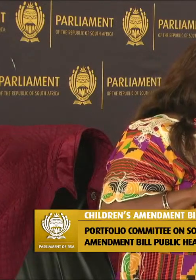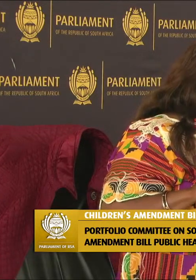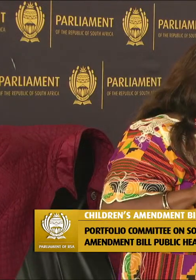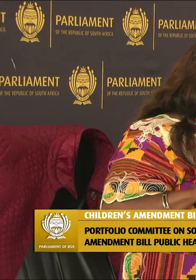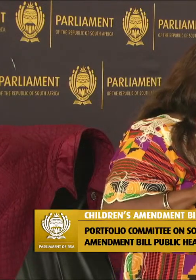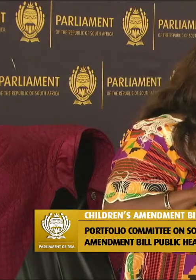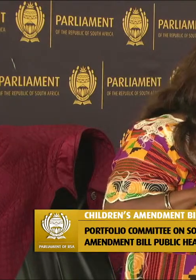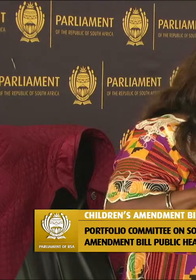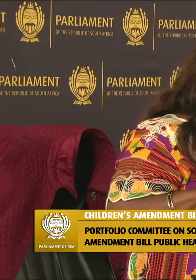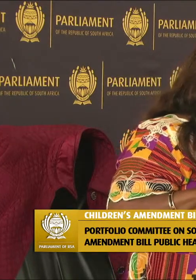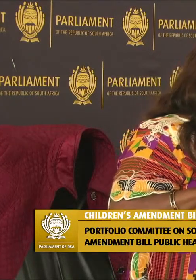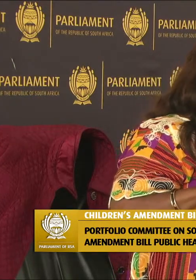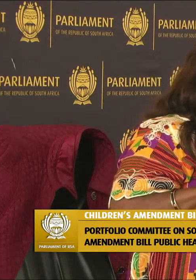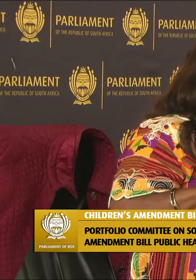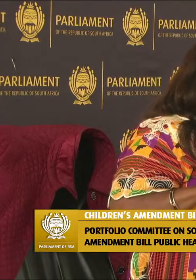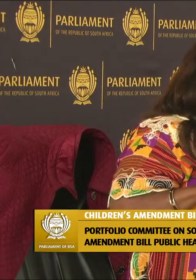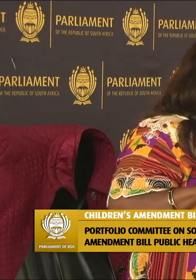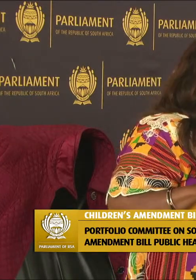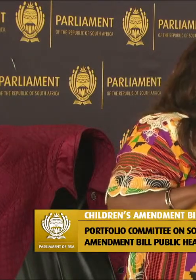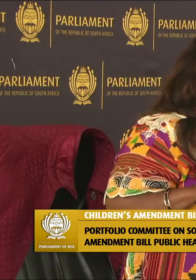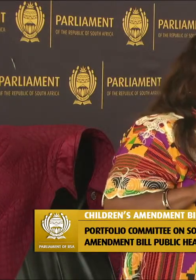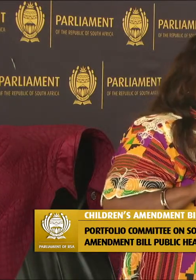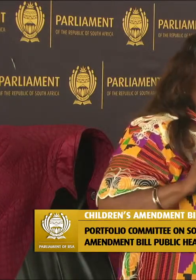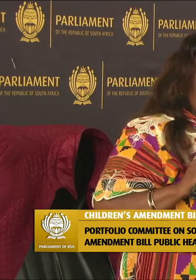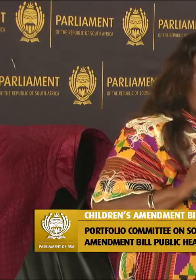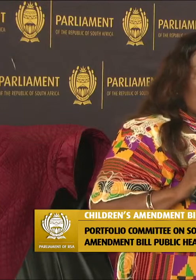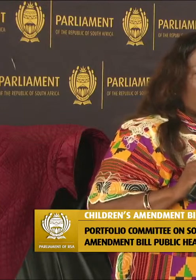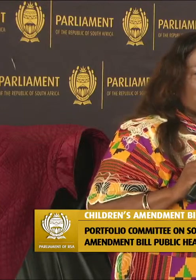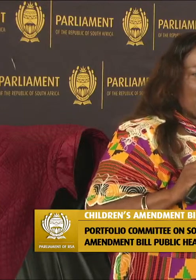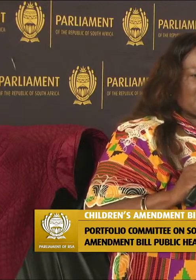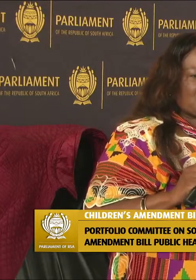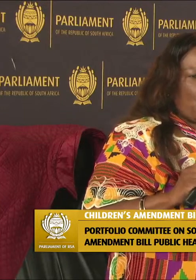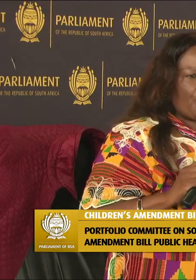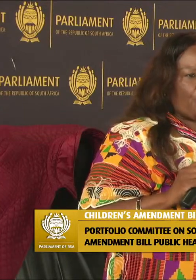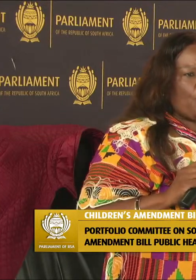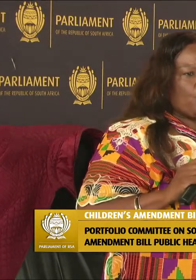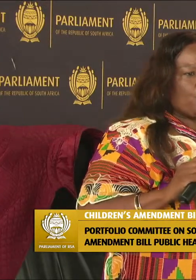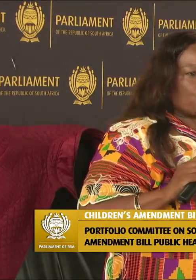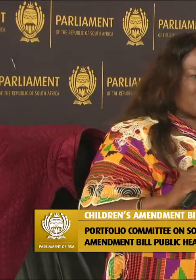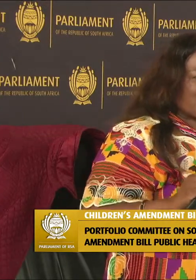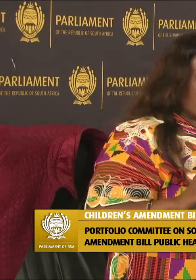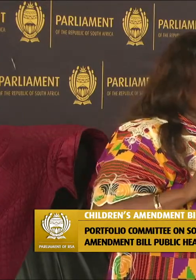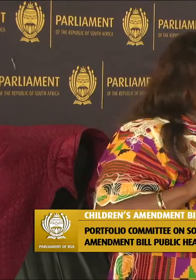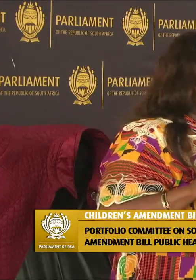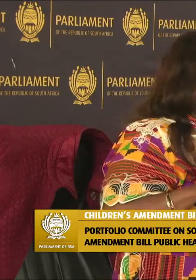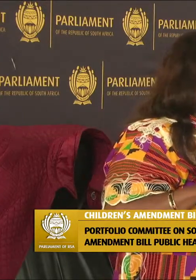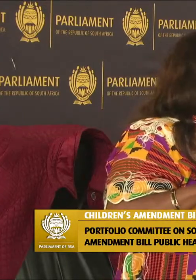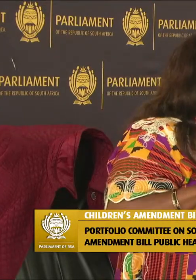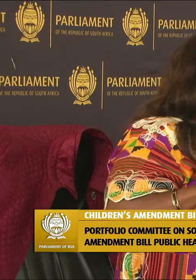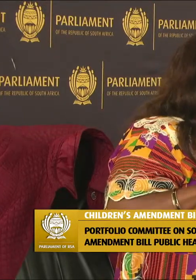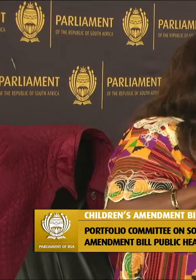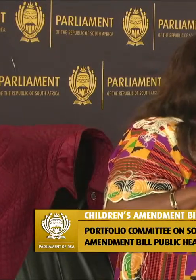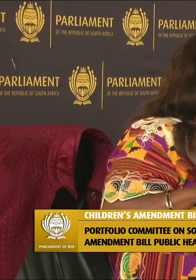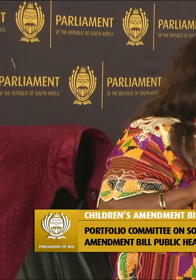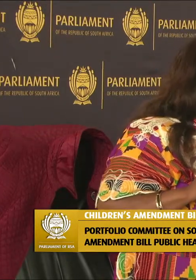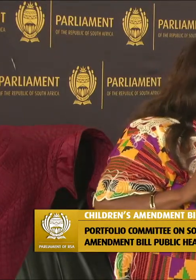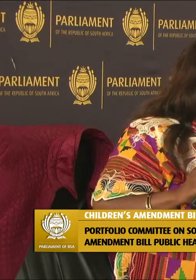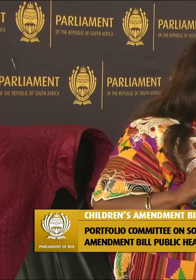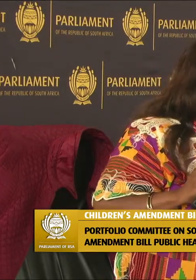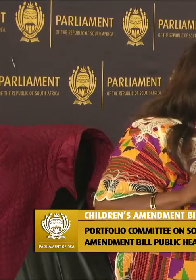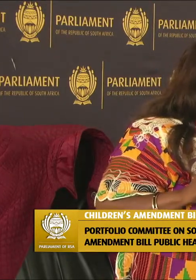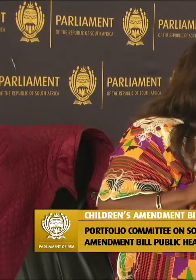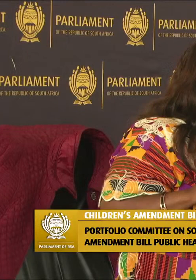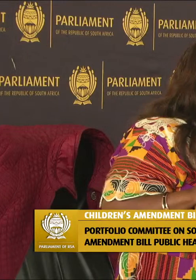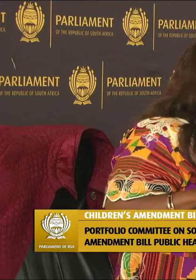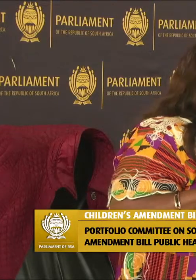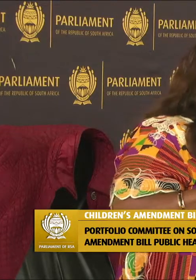be well off than us. Mhlawumbi ngentsokolo esiphansi kwayo nokustrugglisha ubone ukuthi umntwana